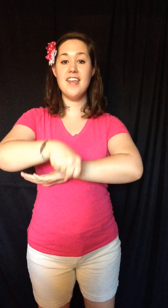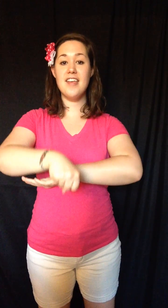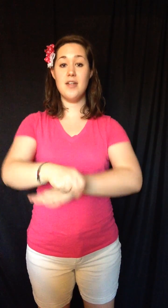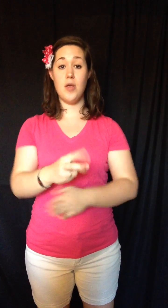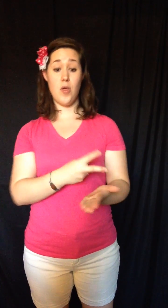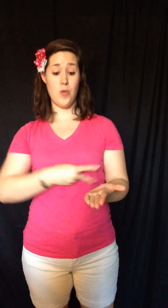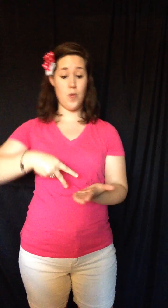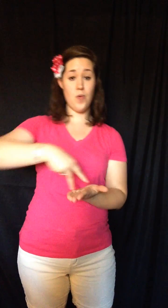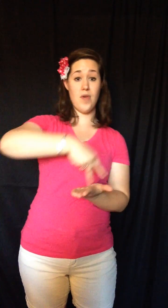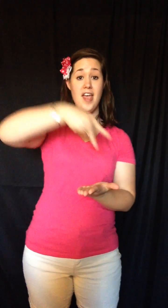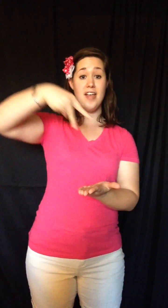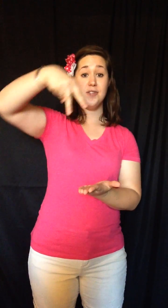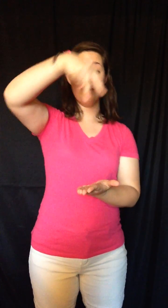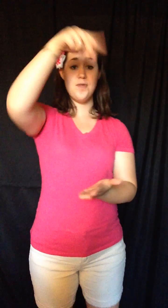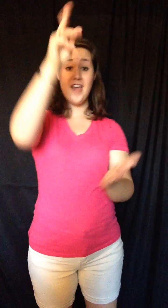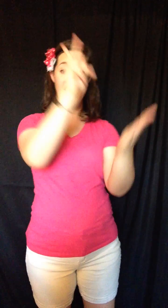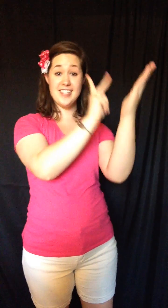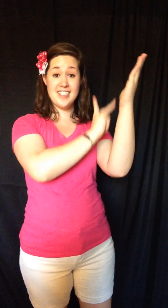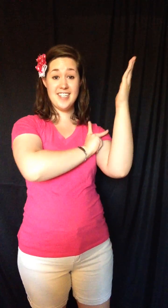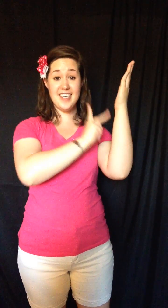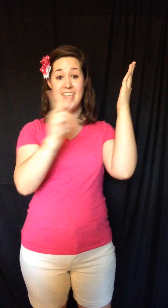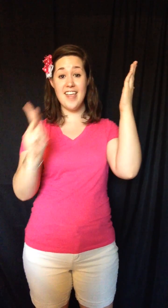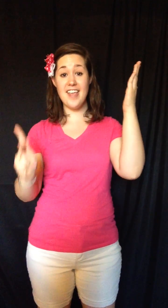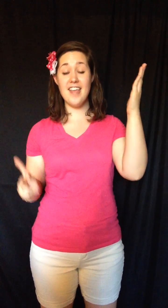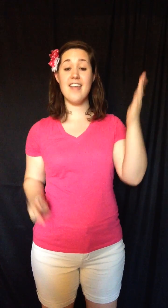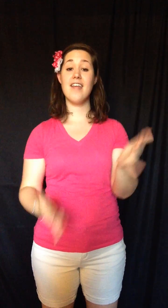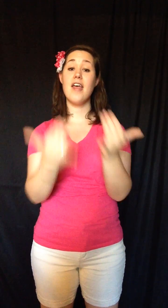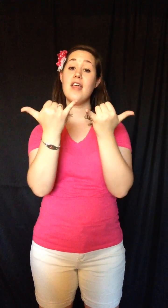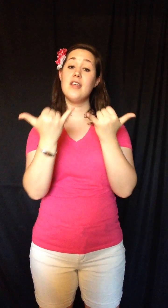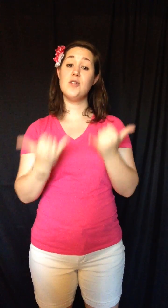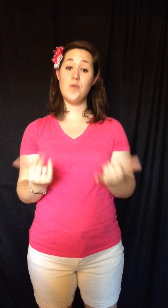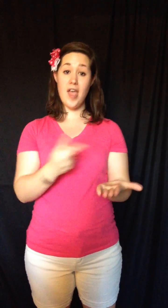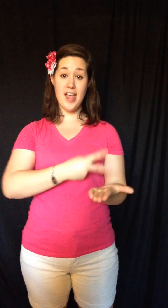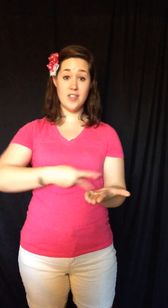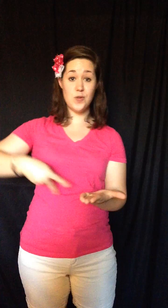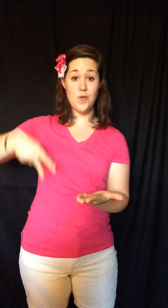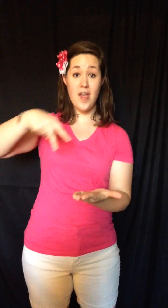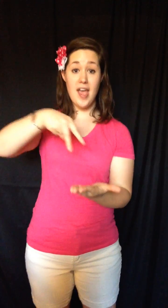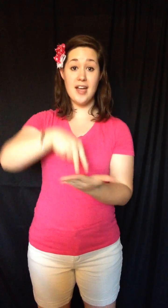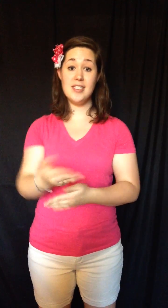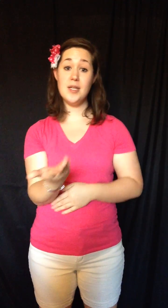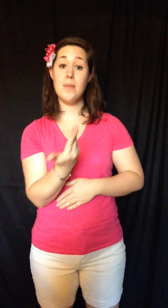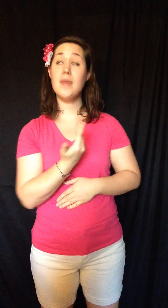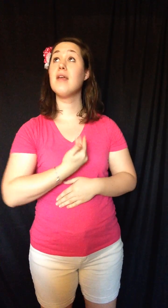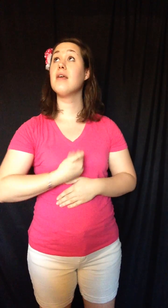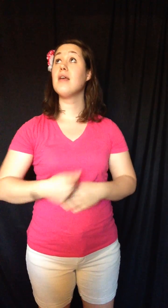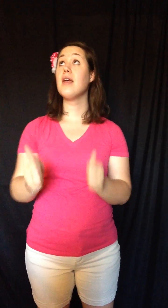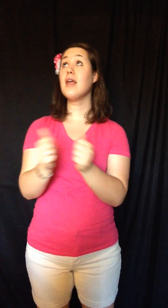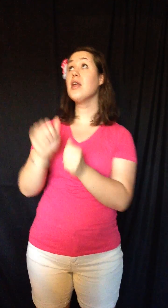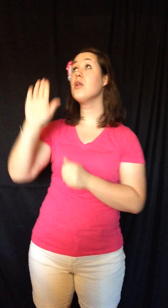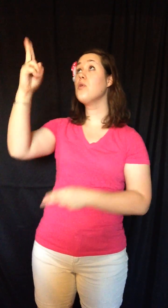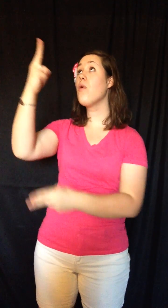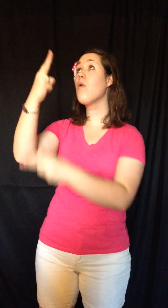The resurrected King The resurrecting me In Your